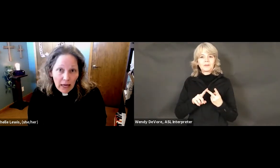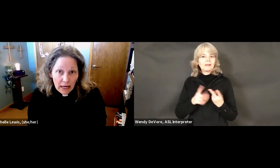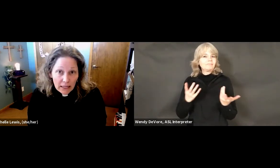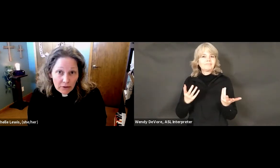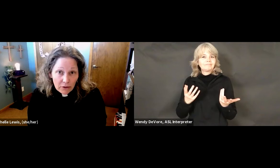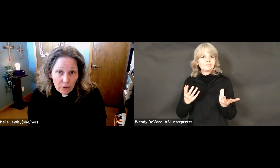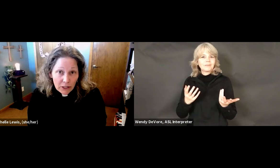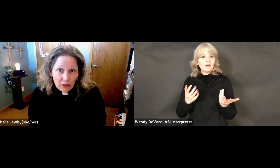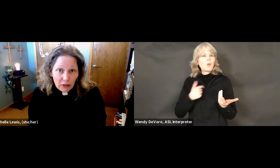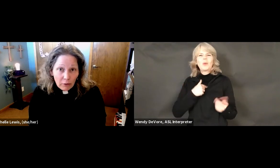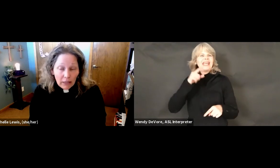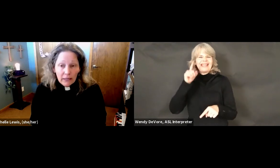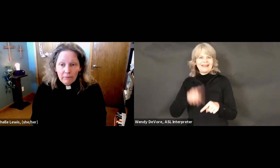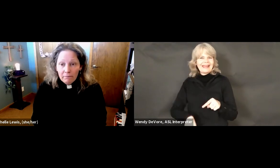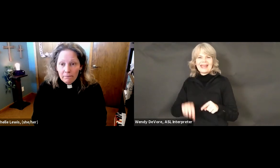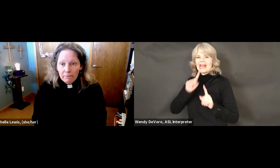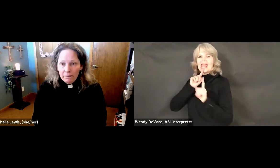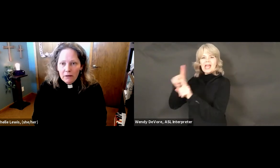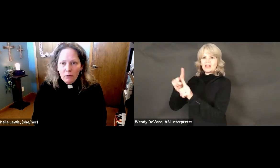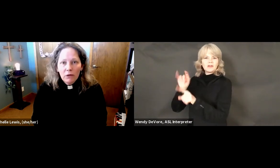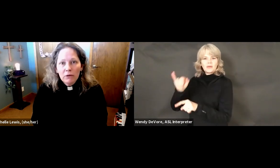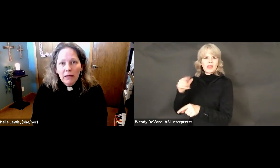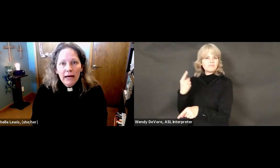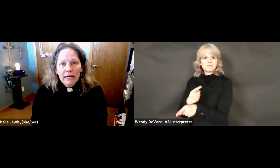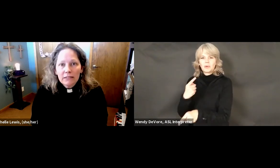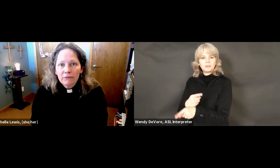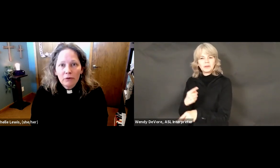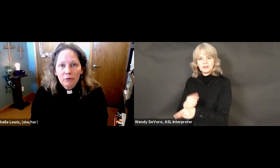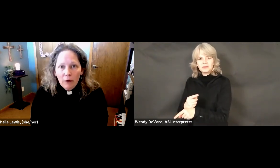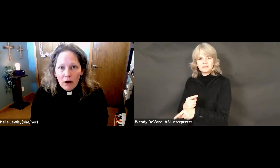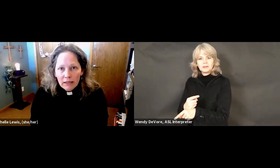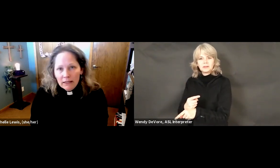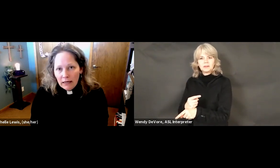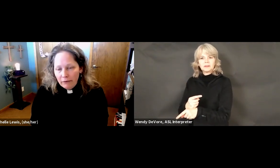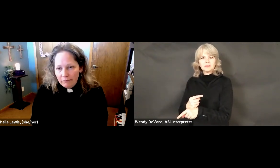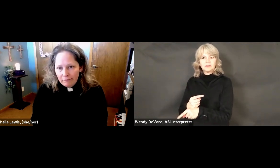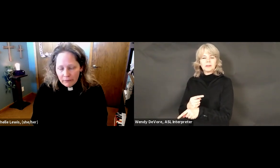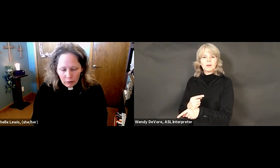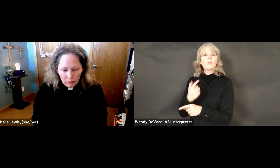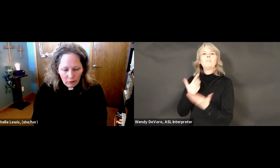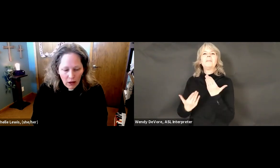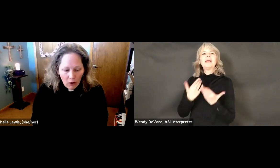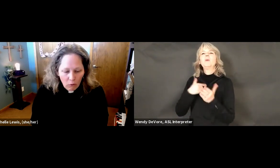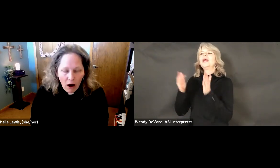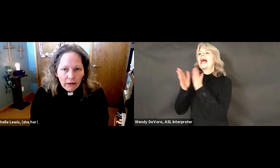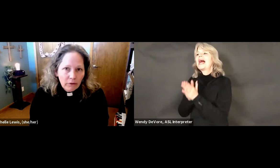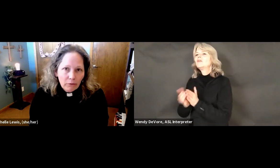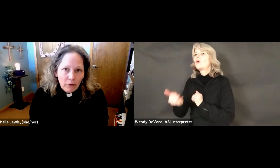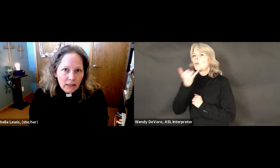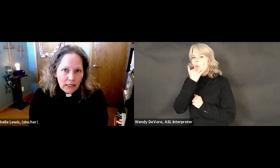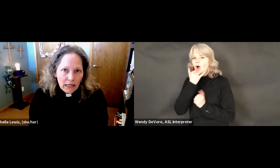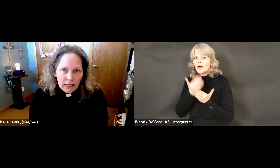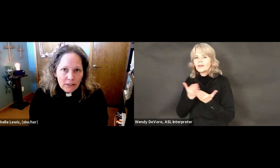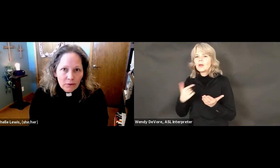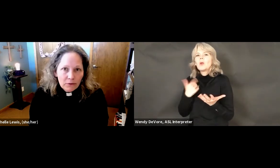to really answer the question correctly, that we will ask for the wrong thing, that we will want the